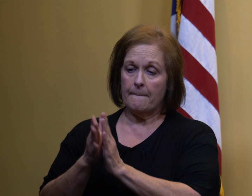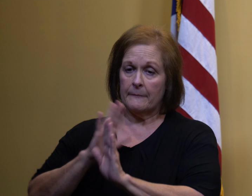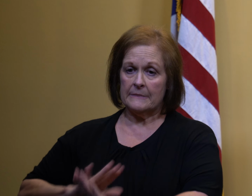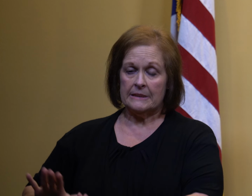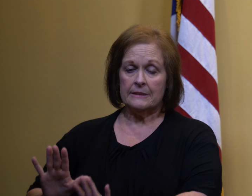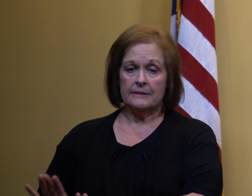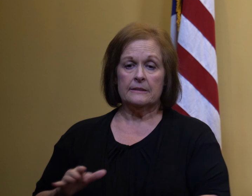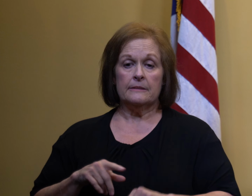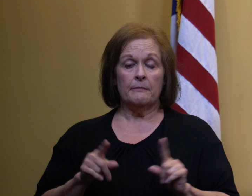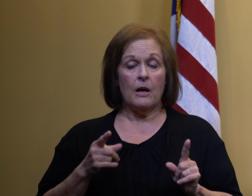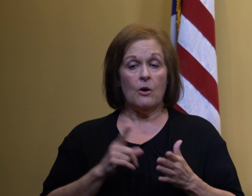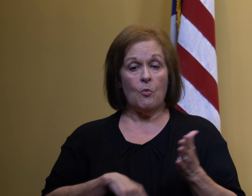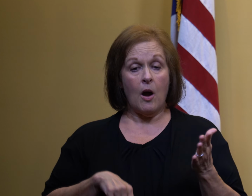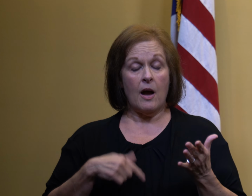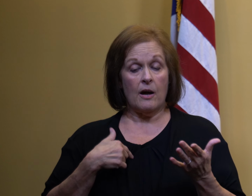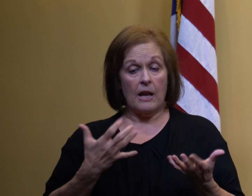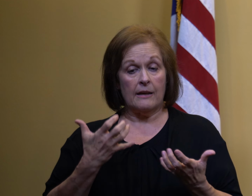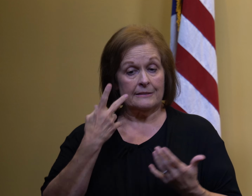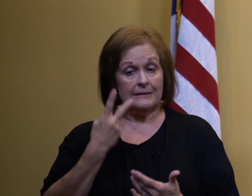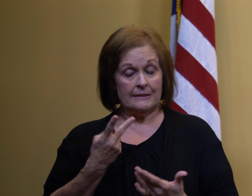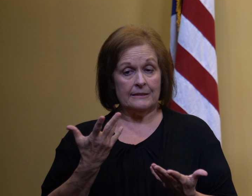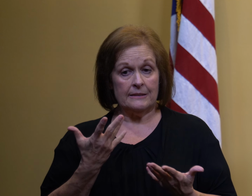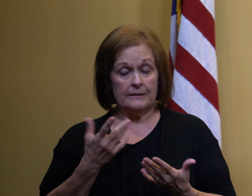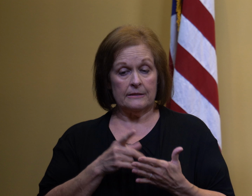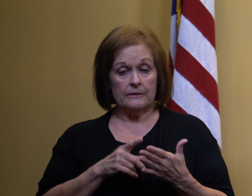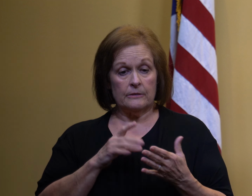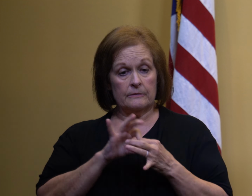I would like to see, and this also ties to my most